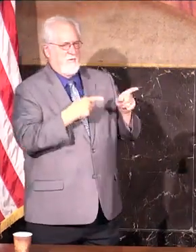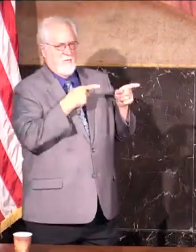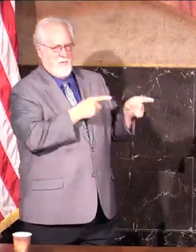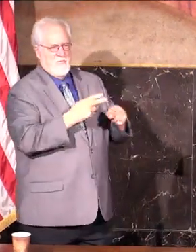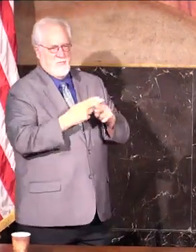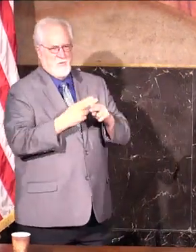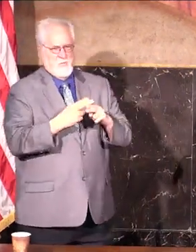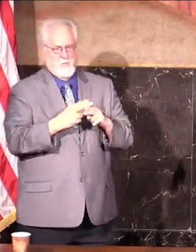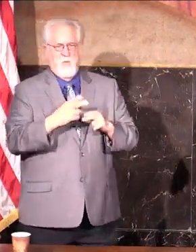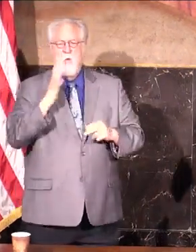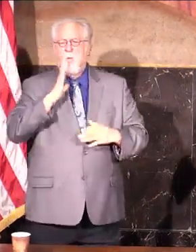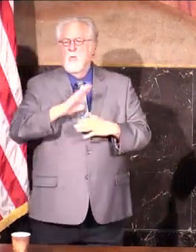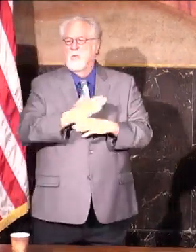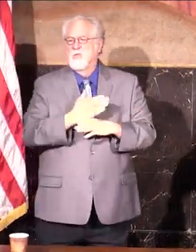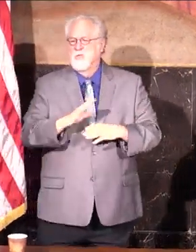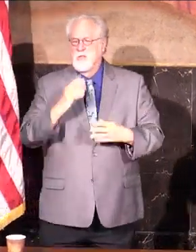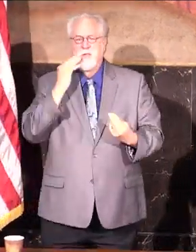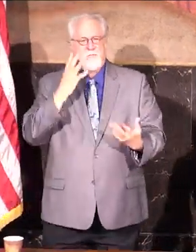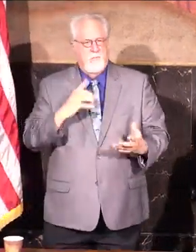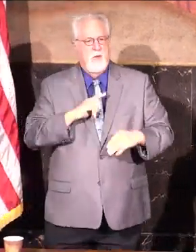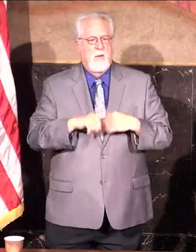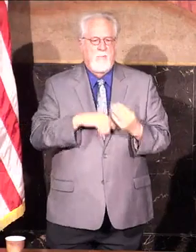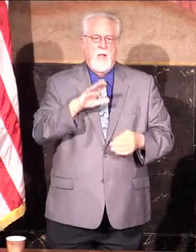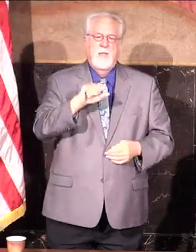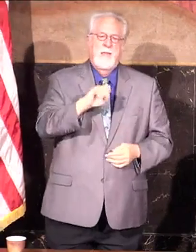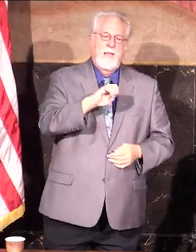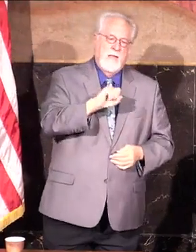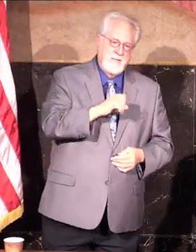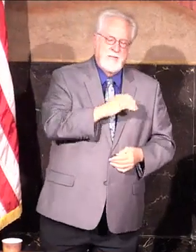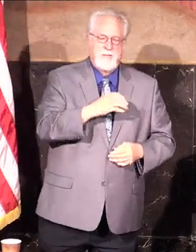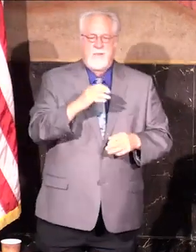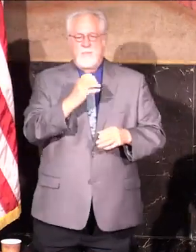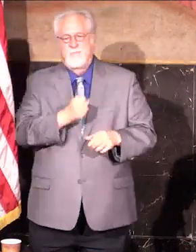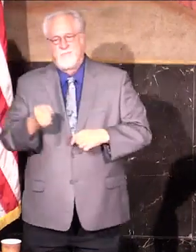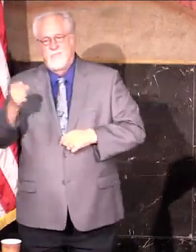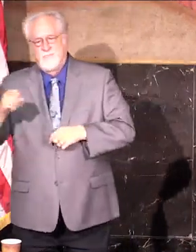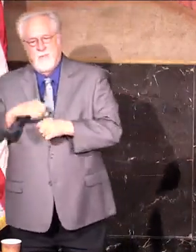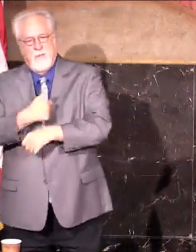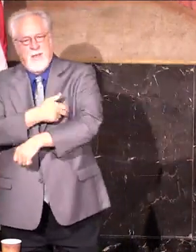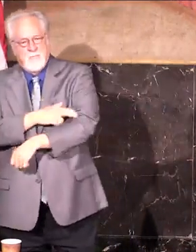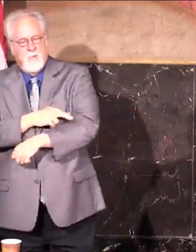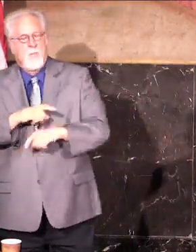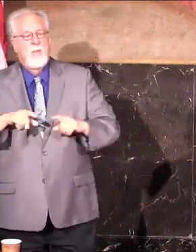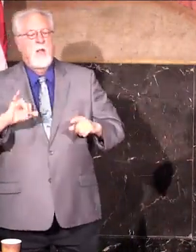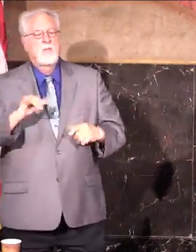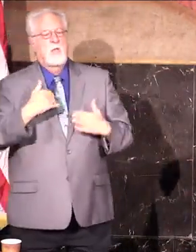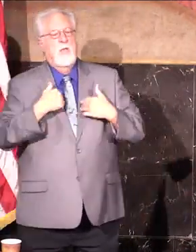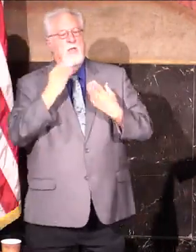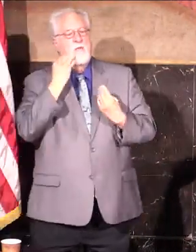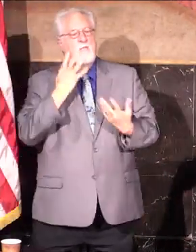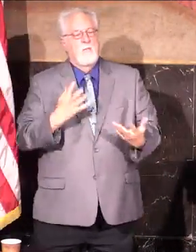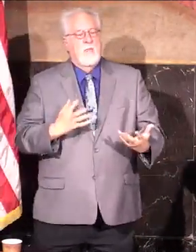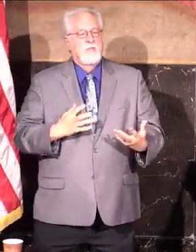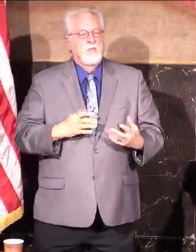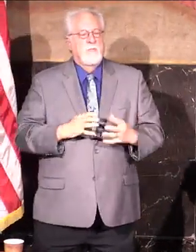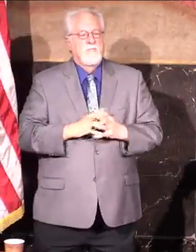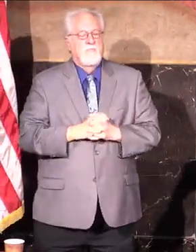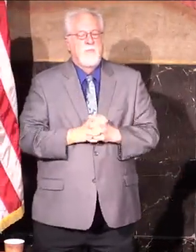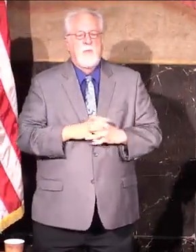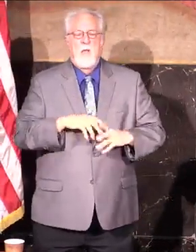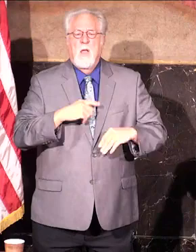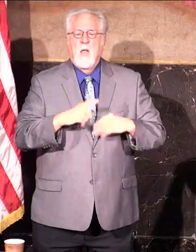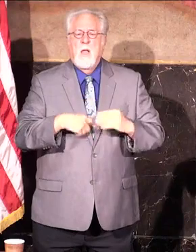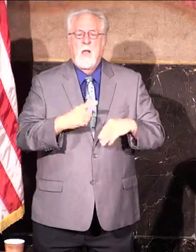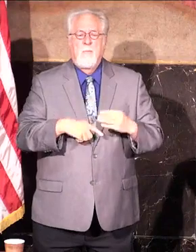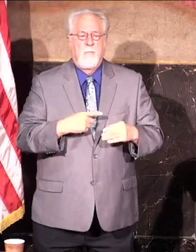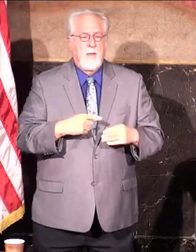We're going to share, obviously, information about cases and hospitalizations, but we also have some information about